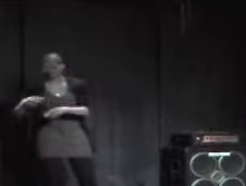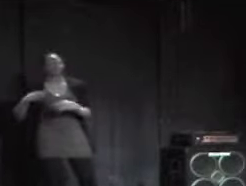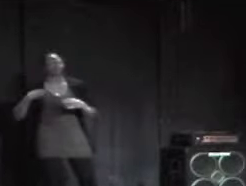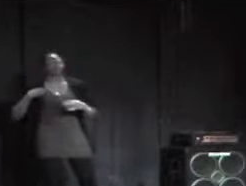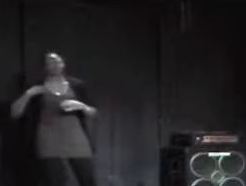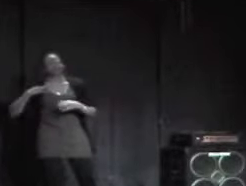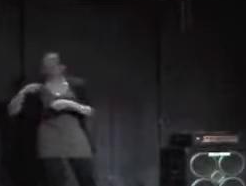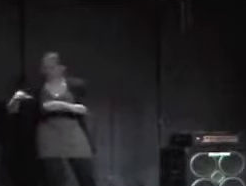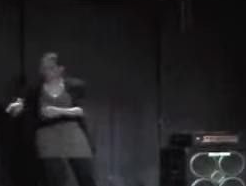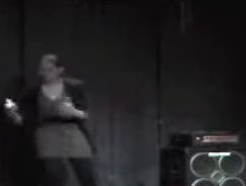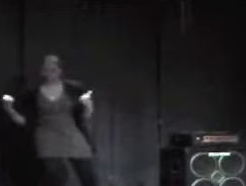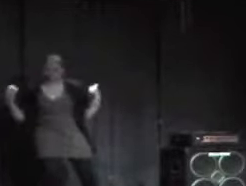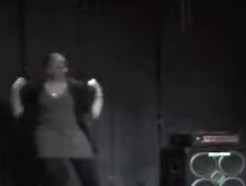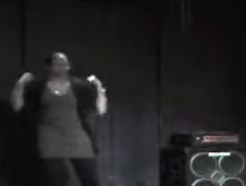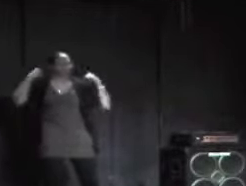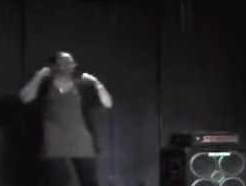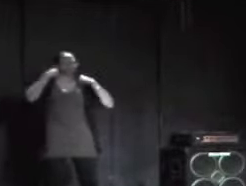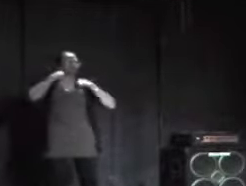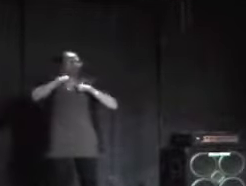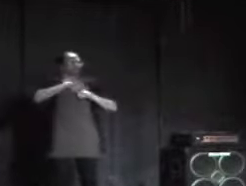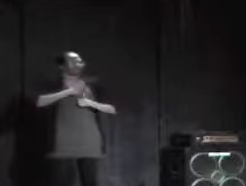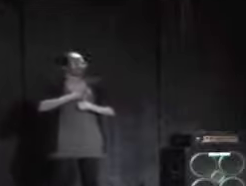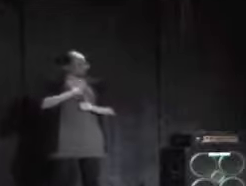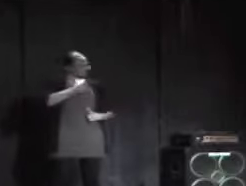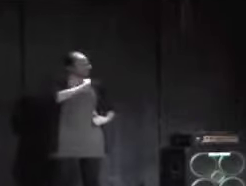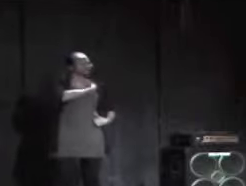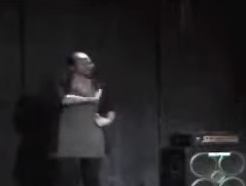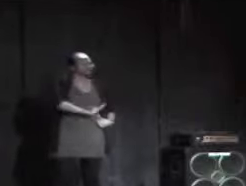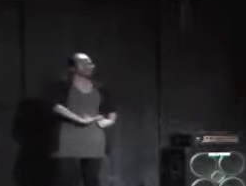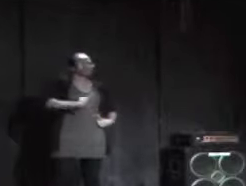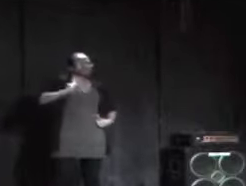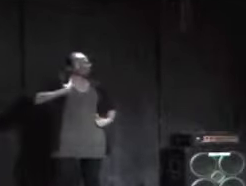and he notices the chair there with his jacket. So he puts it on.